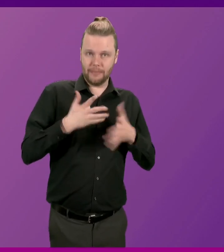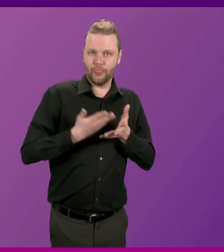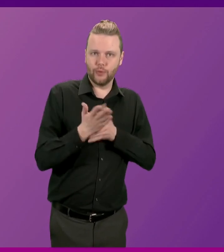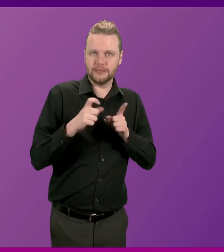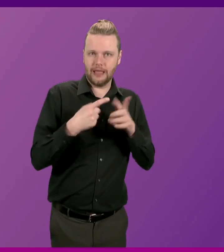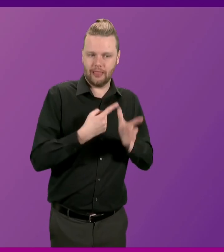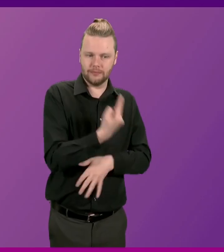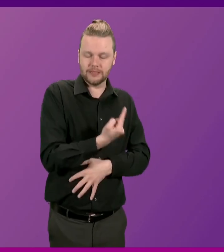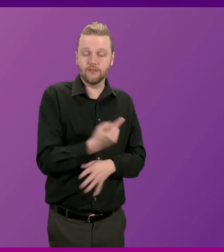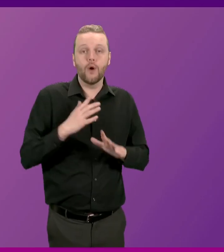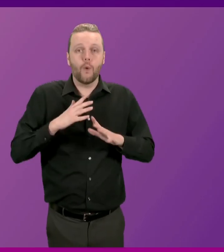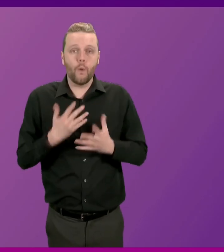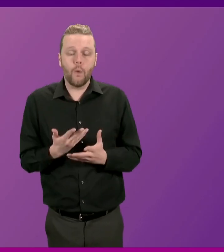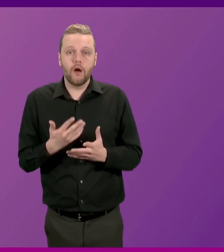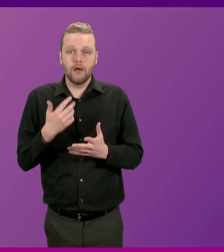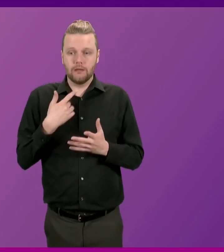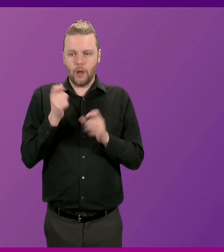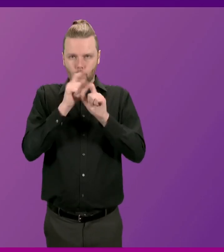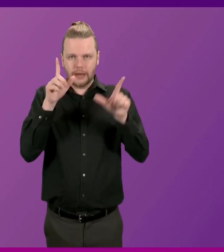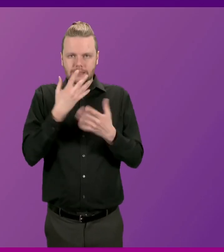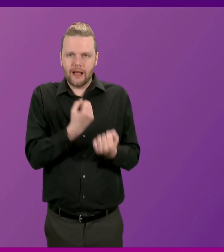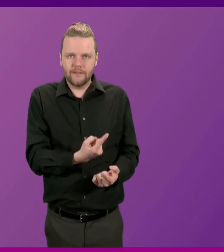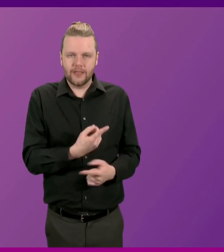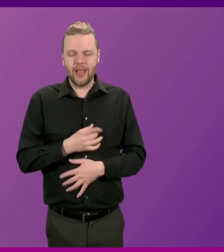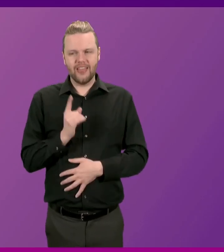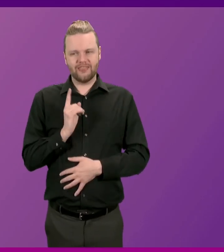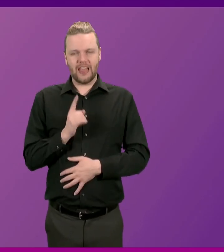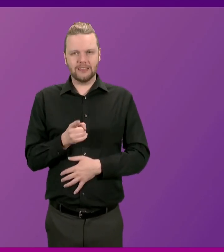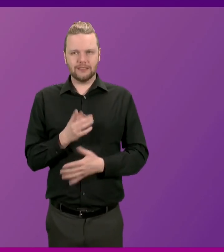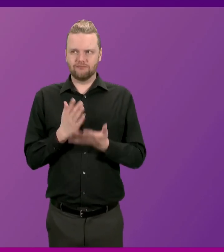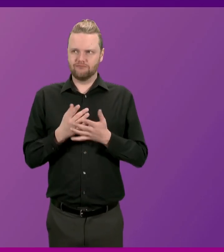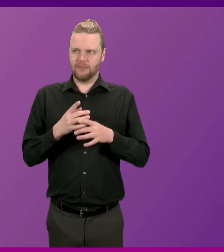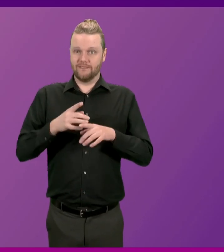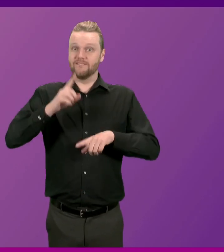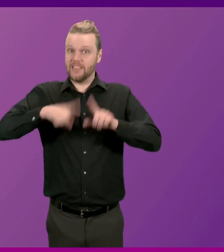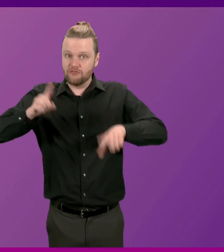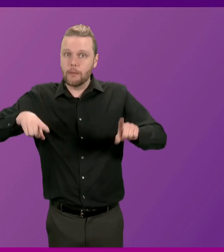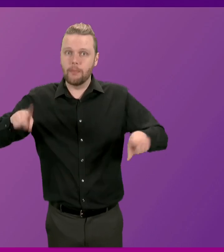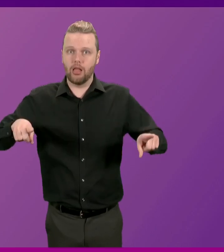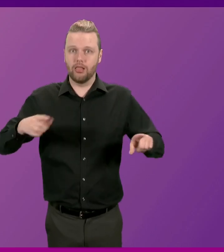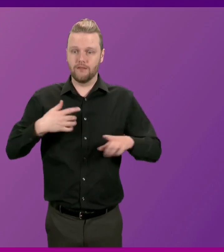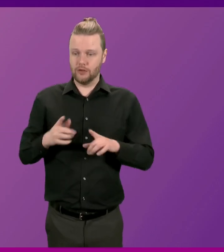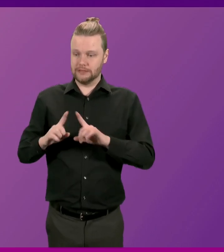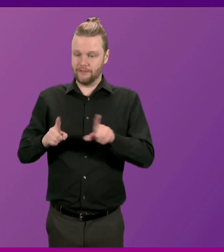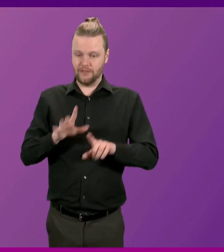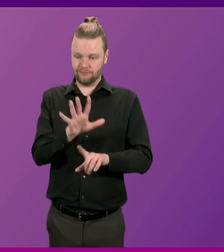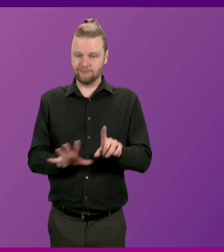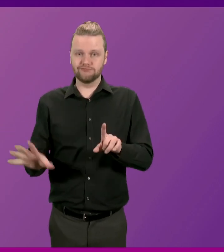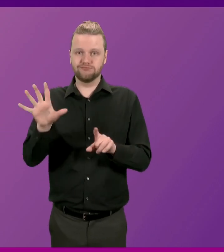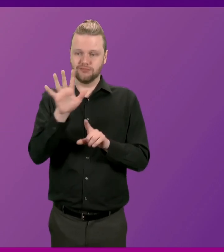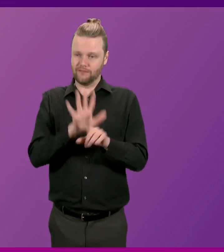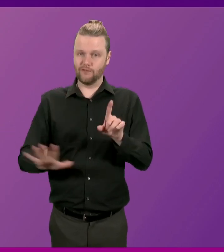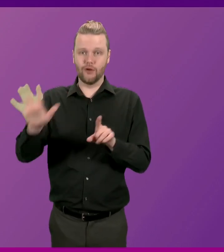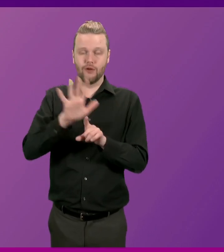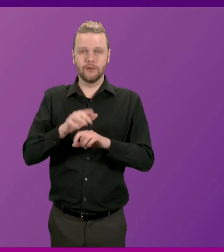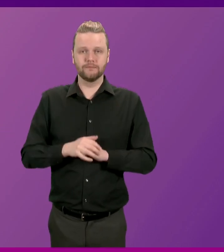an awareness of that. That's going to be very variable across different parts of the country.